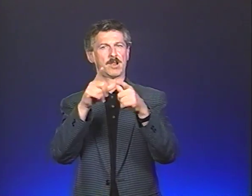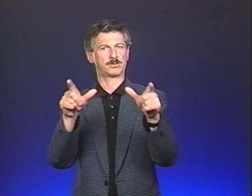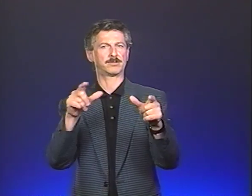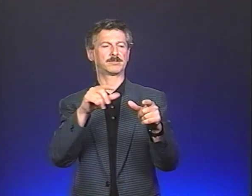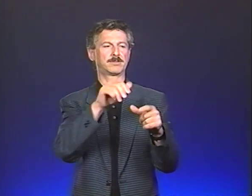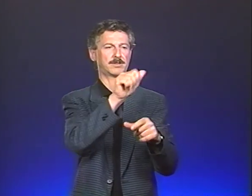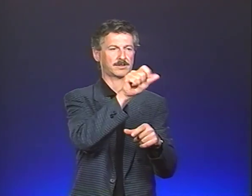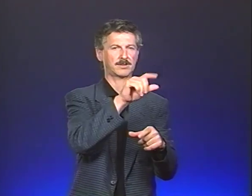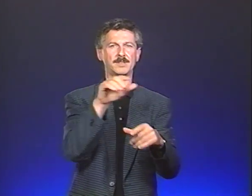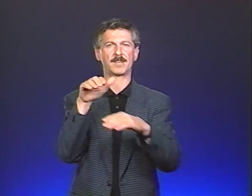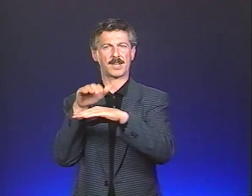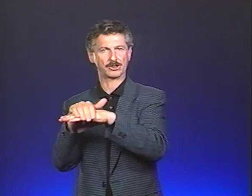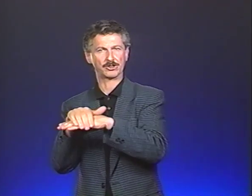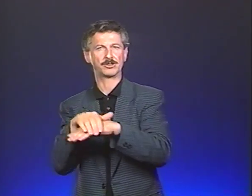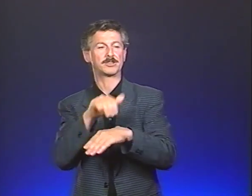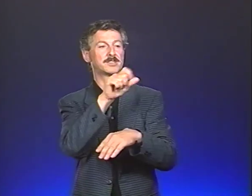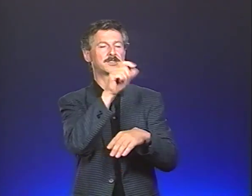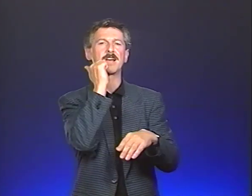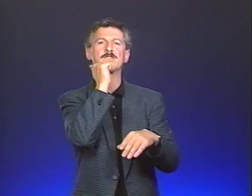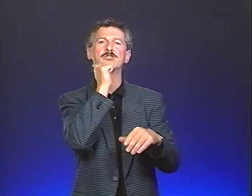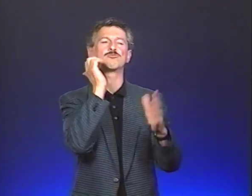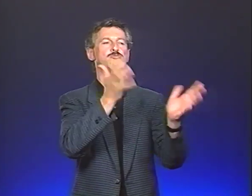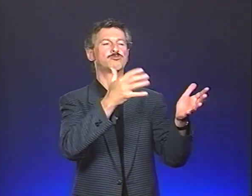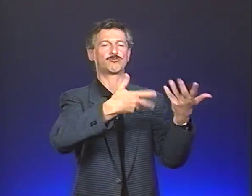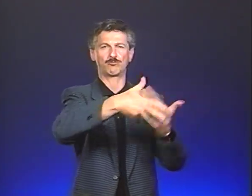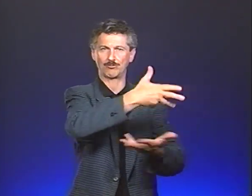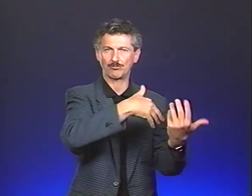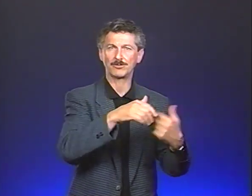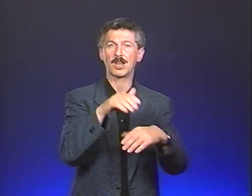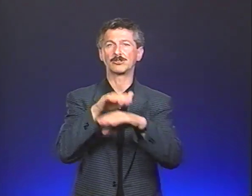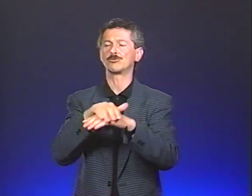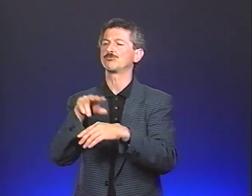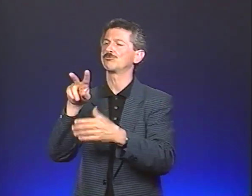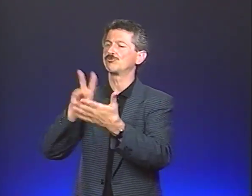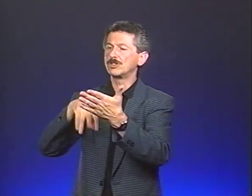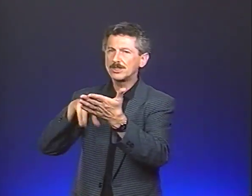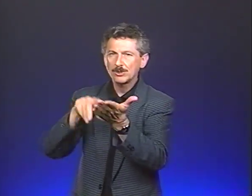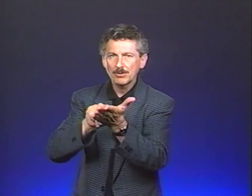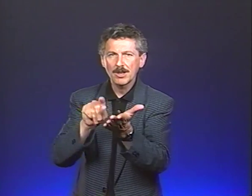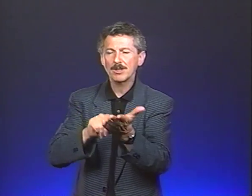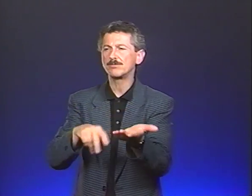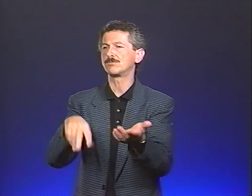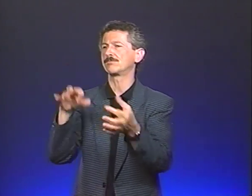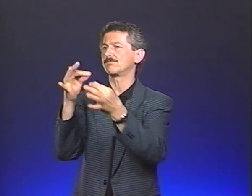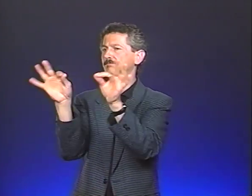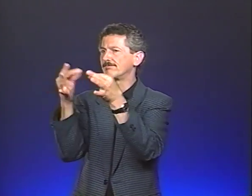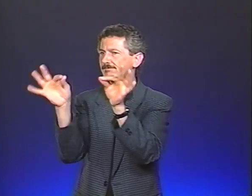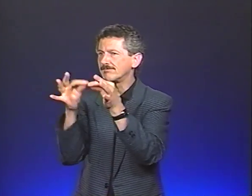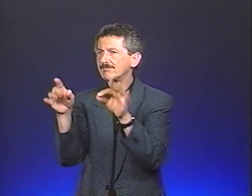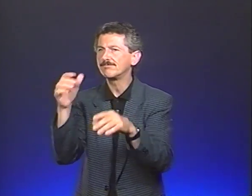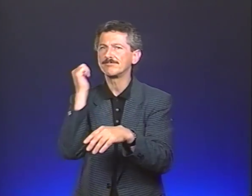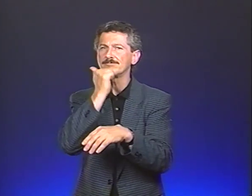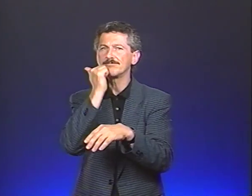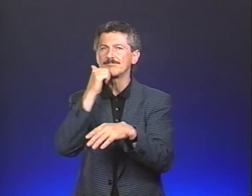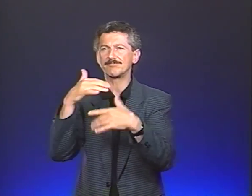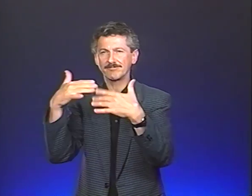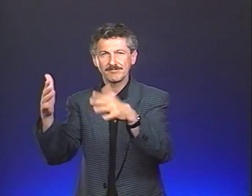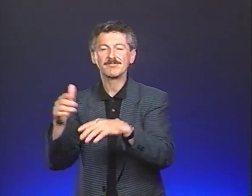in both American Sign Language and English. ASL can be used for everyday conversation, while English may be accessed through print media and closed captioning.